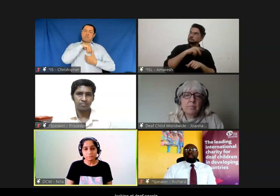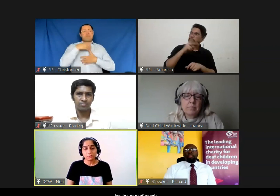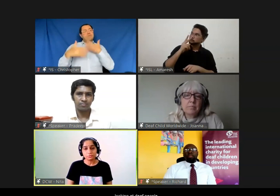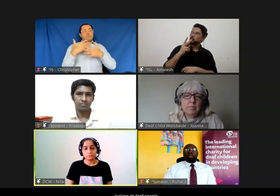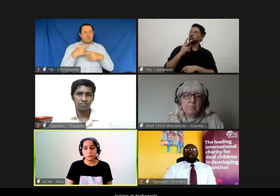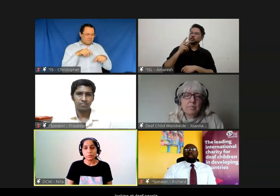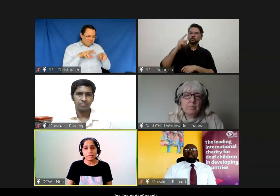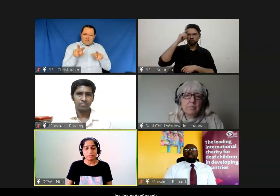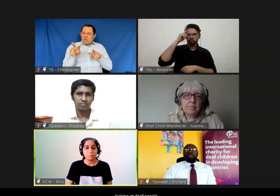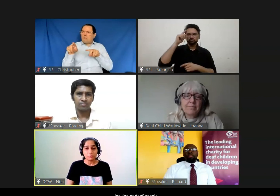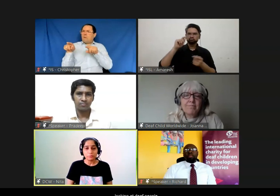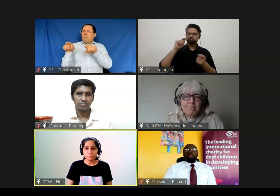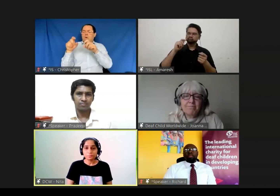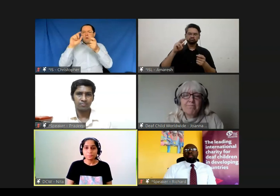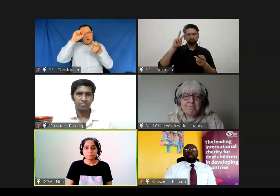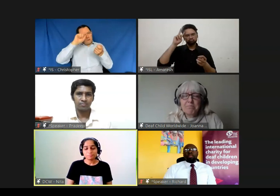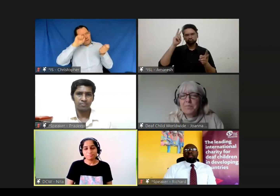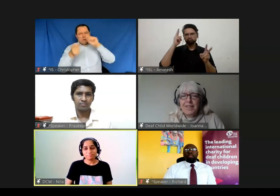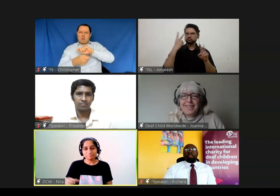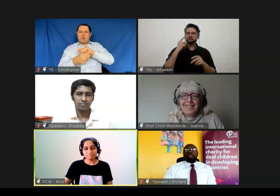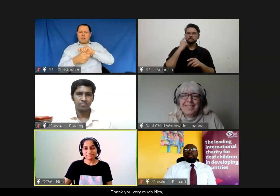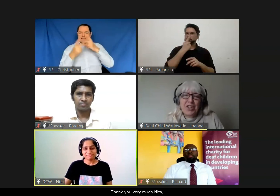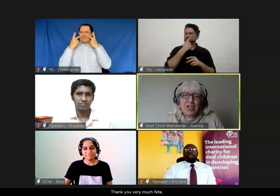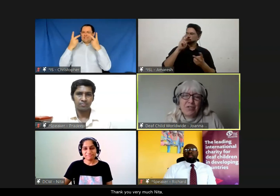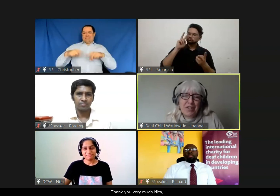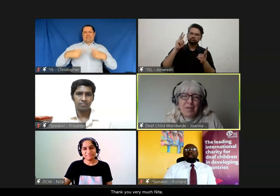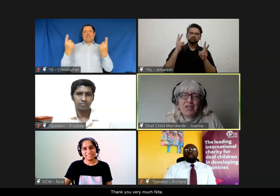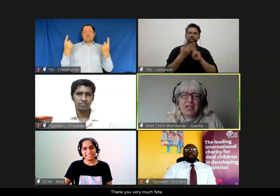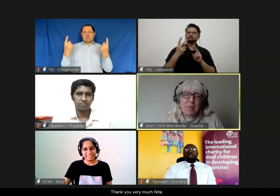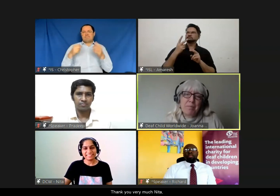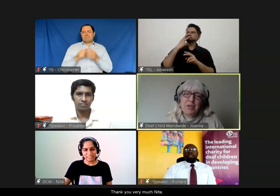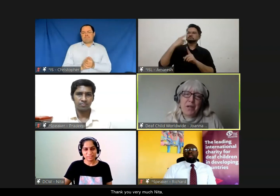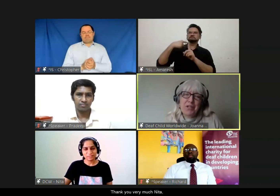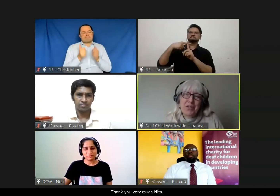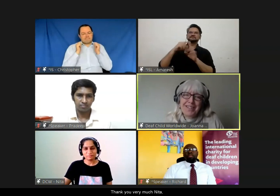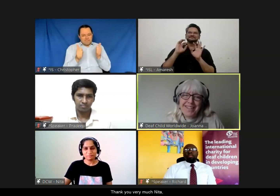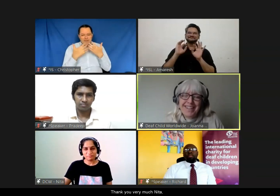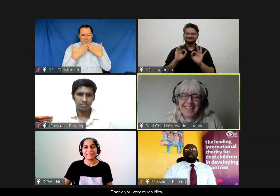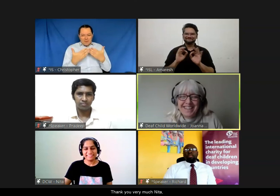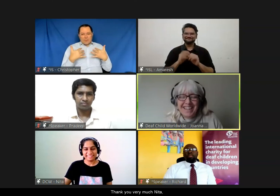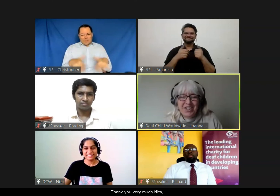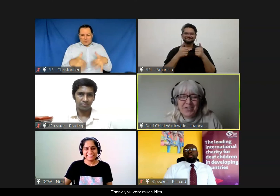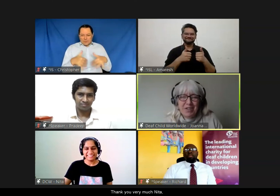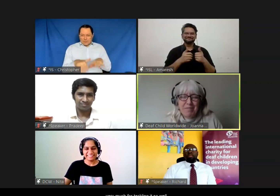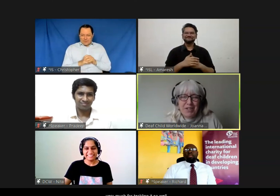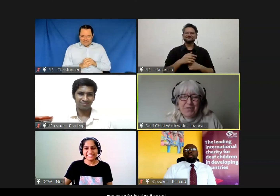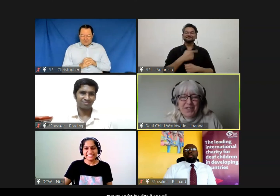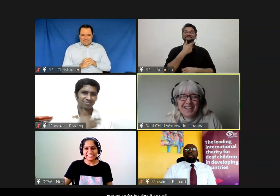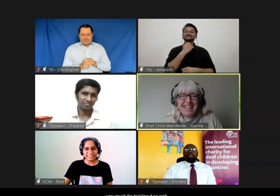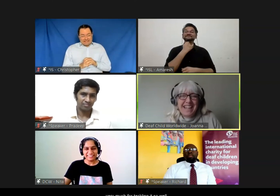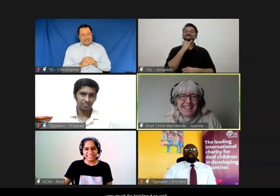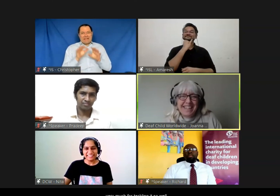perspective of looking at deaf people. Thank you very much, Nita. Big question. And I think thank you very much